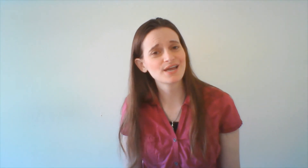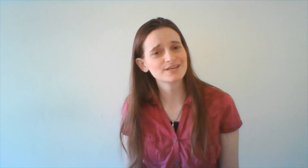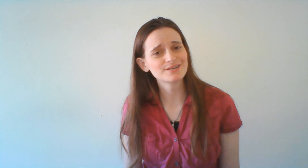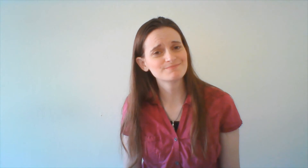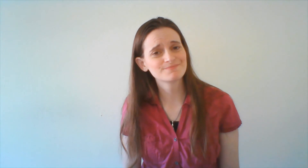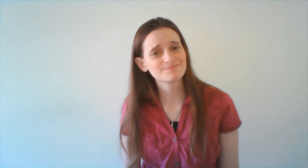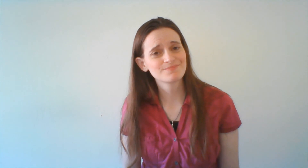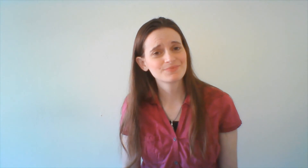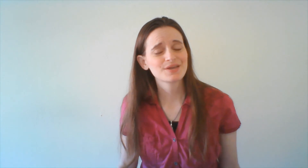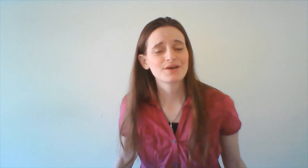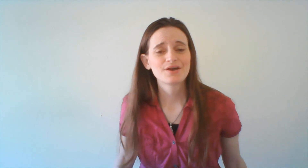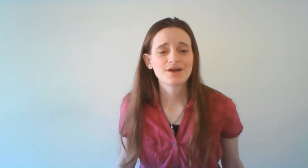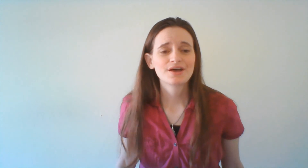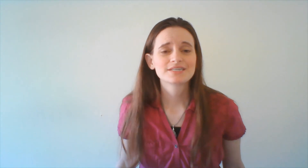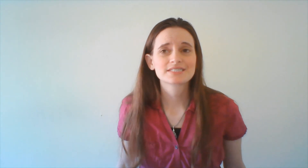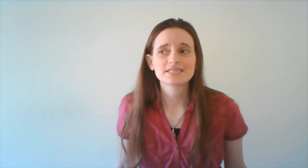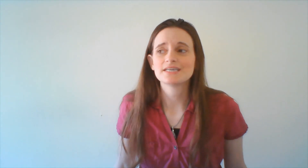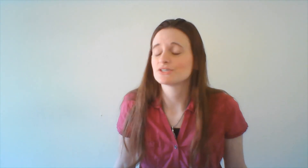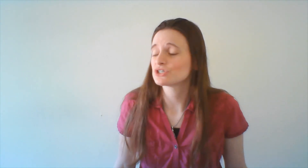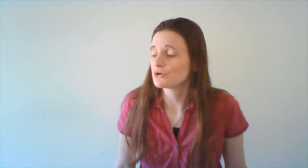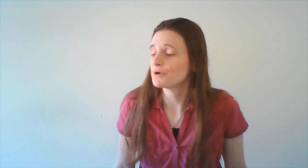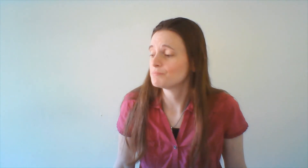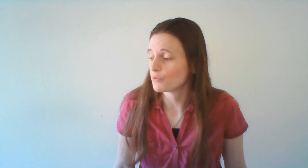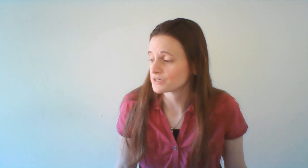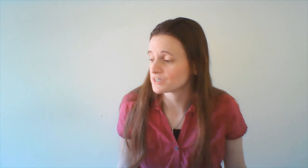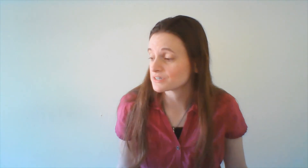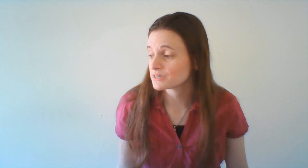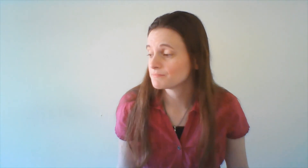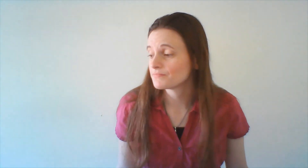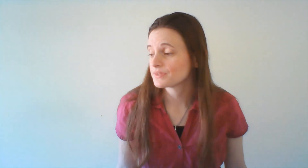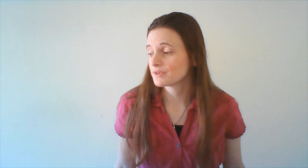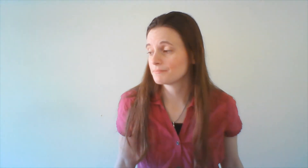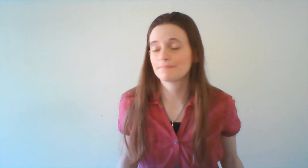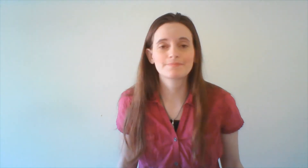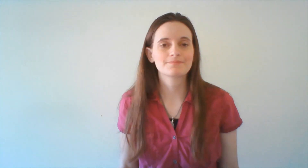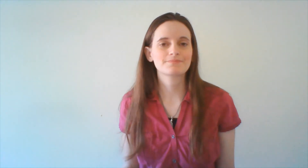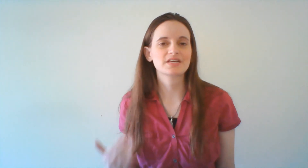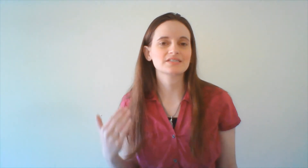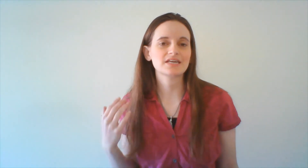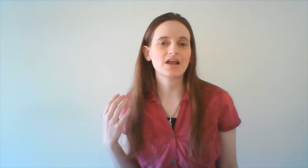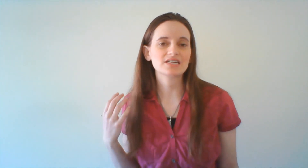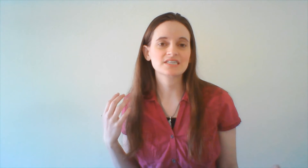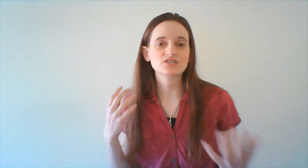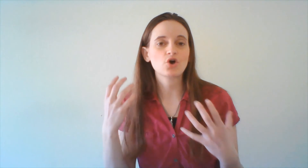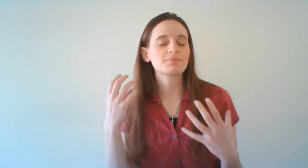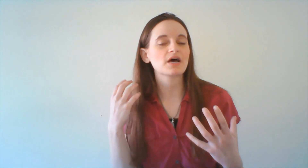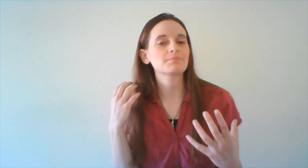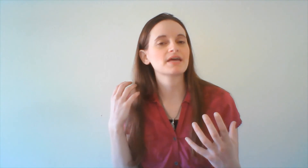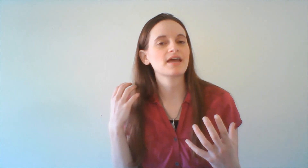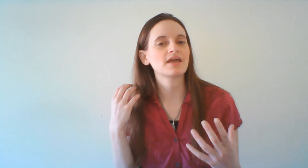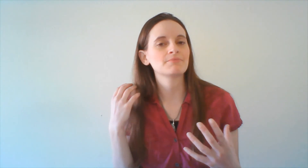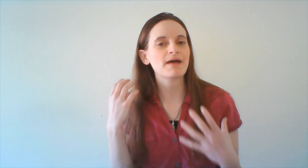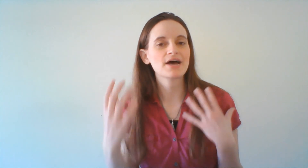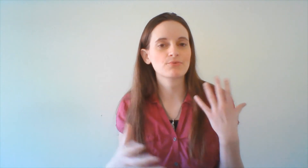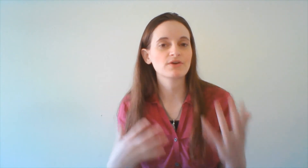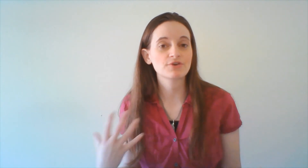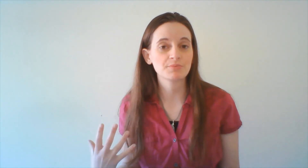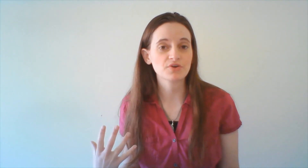appreciated. See is so important because it does open up a pathway of